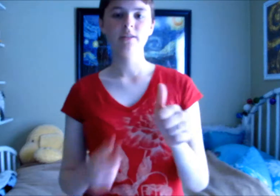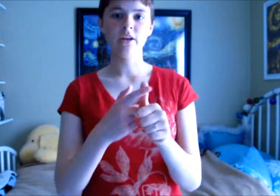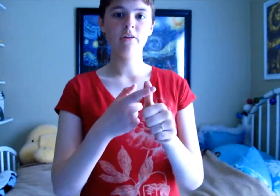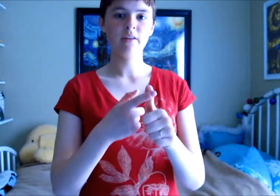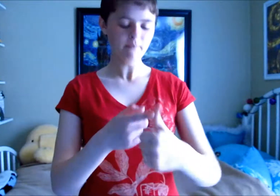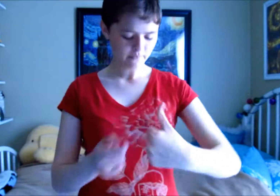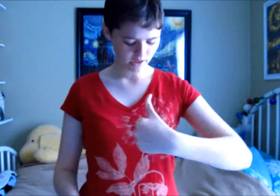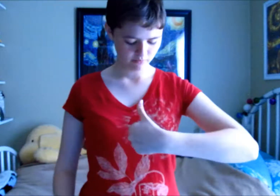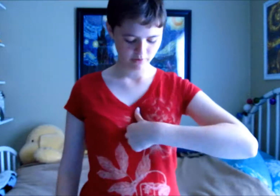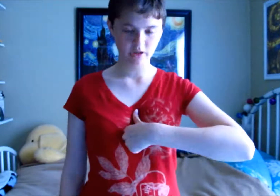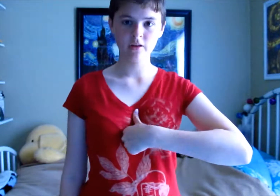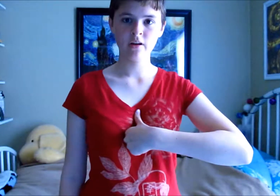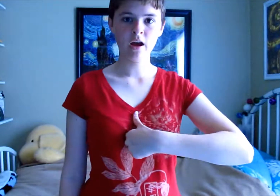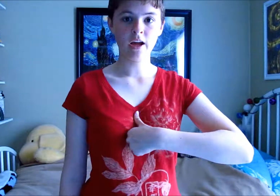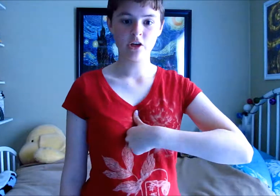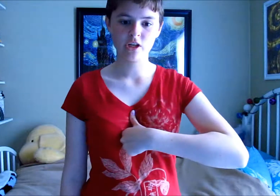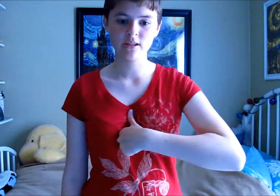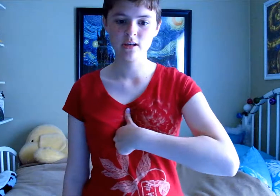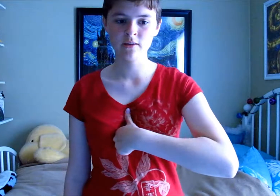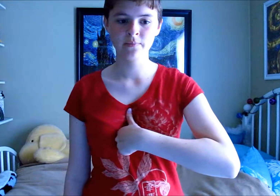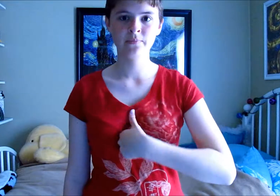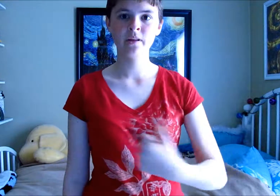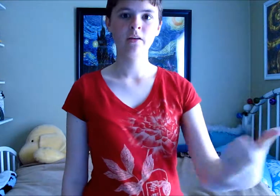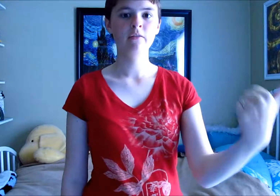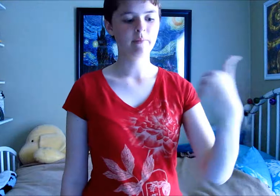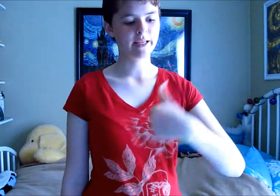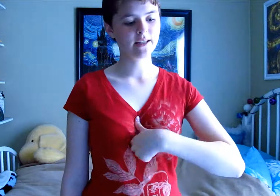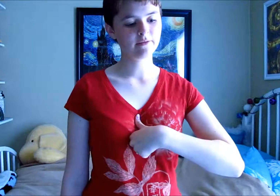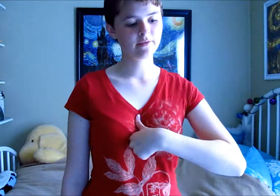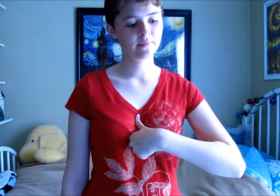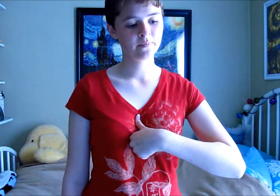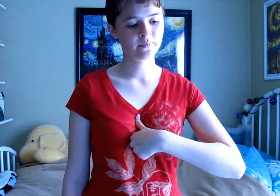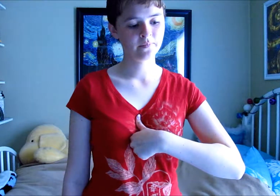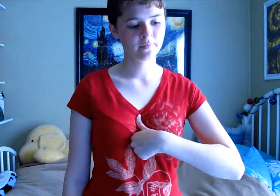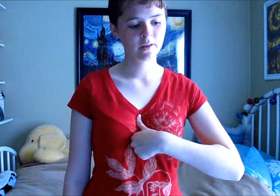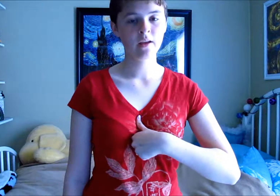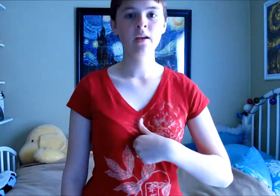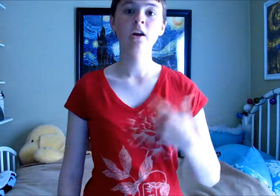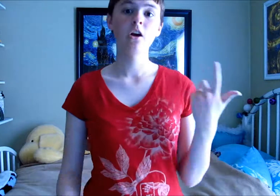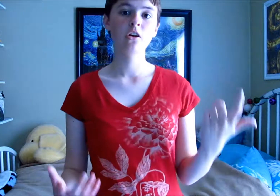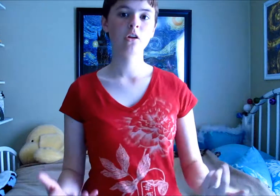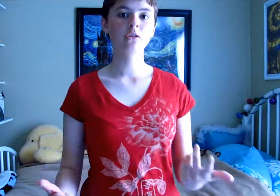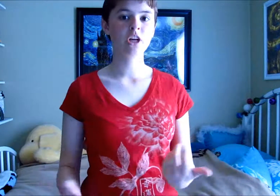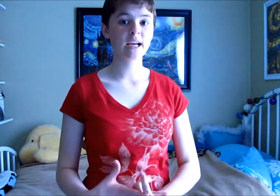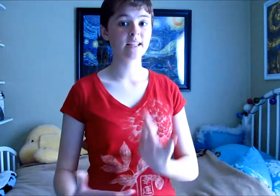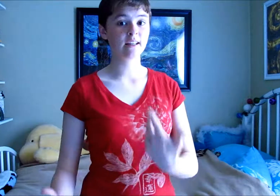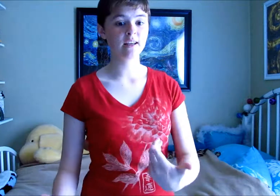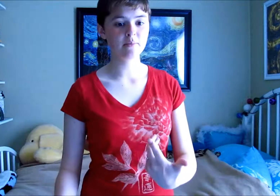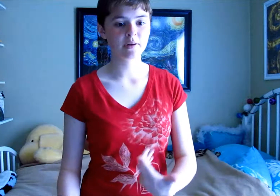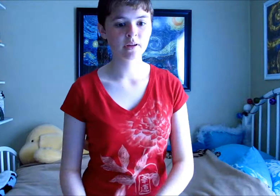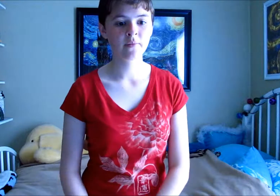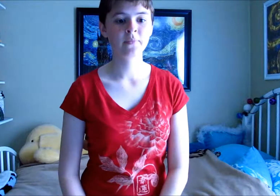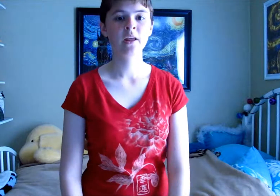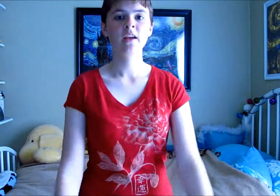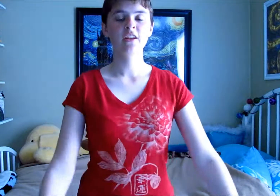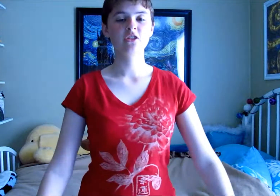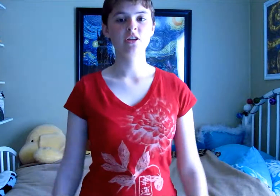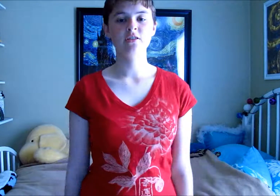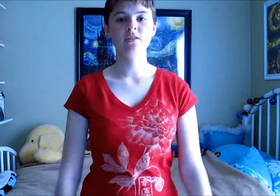take your thumb, and put it on your chest for myself. Close your eyes and leap is just,